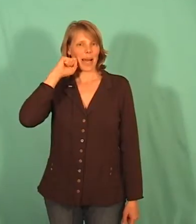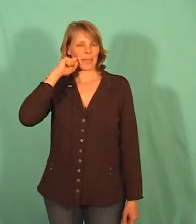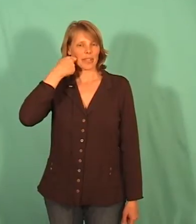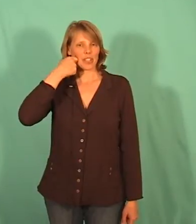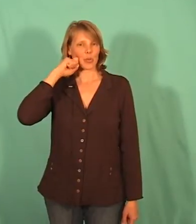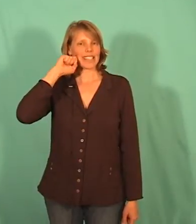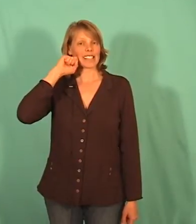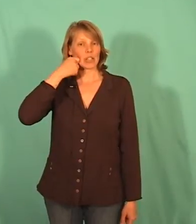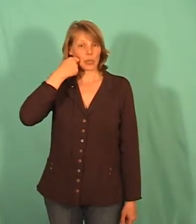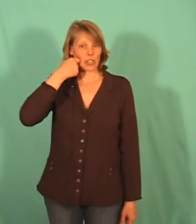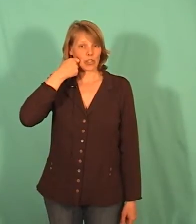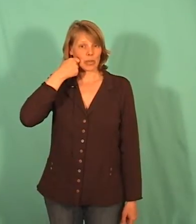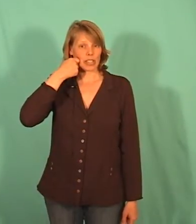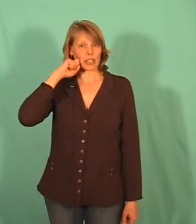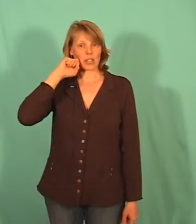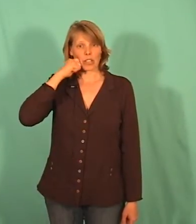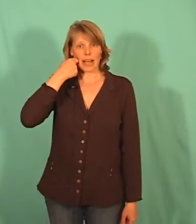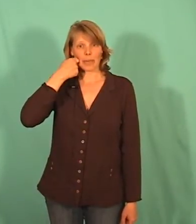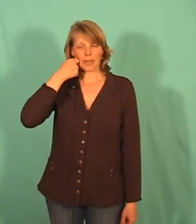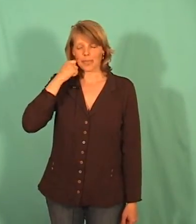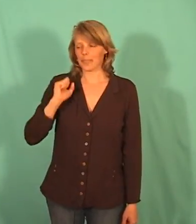and twist your wrist. Apple.